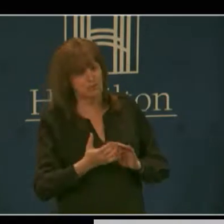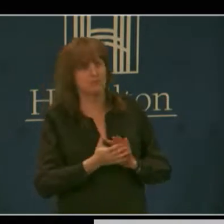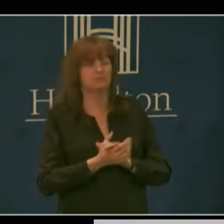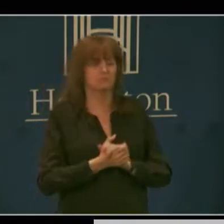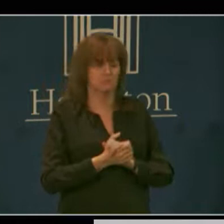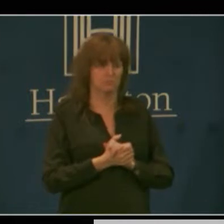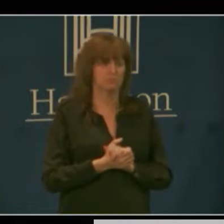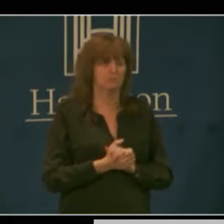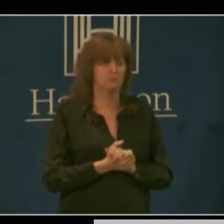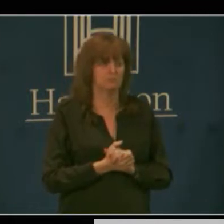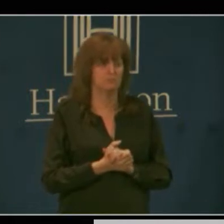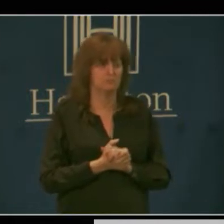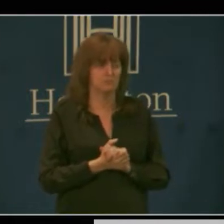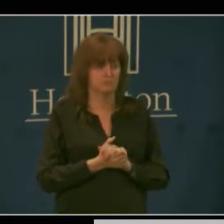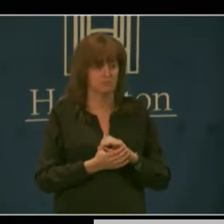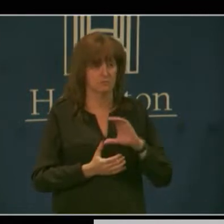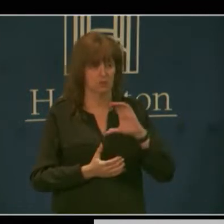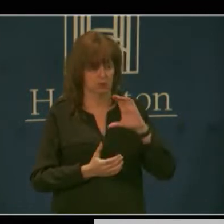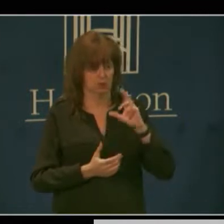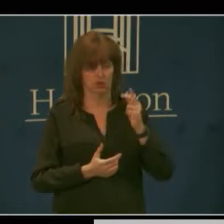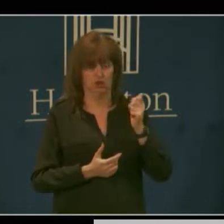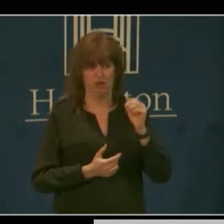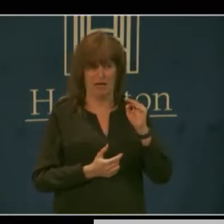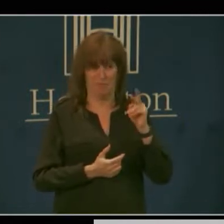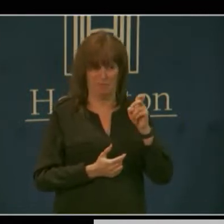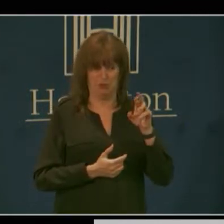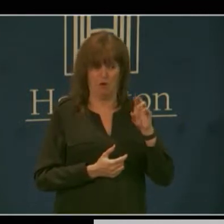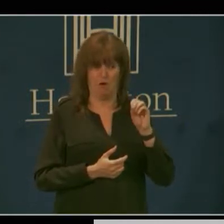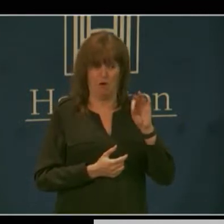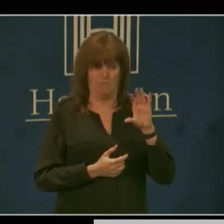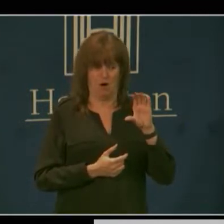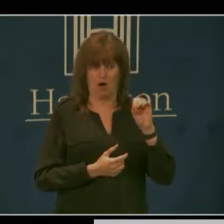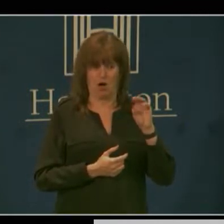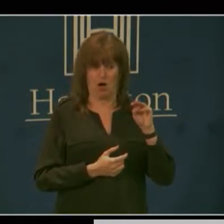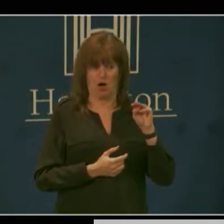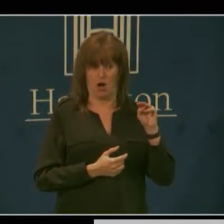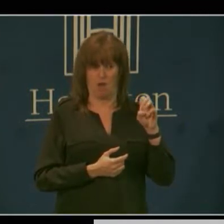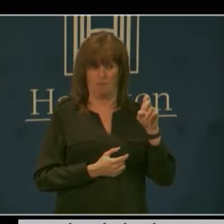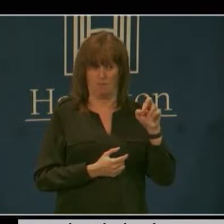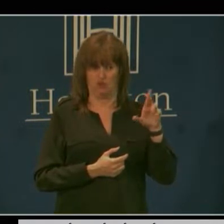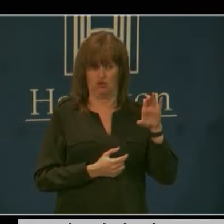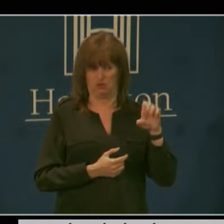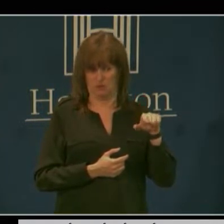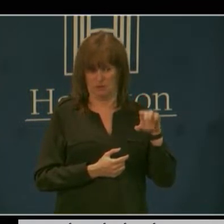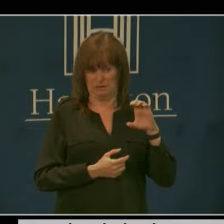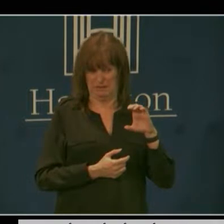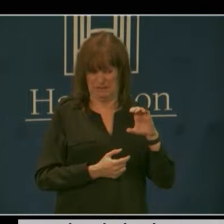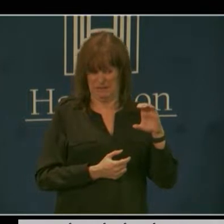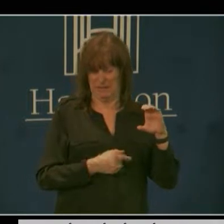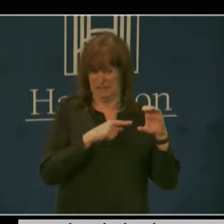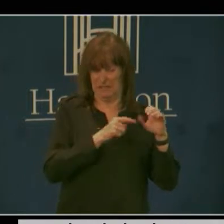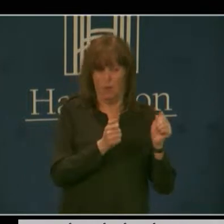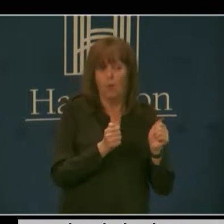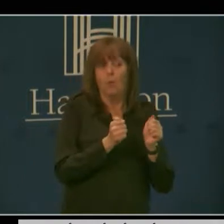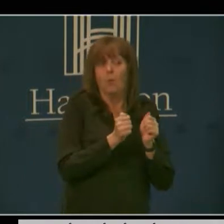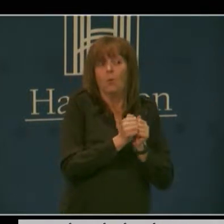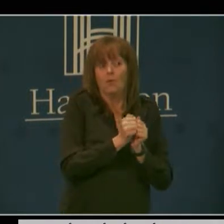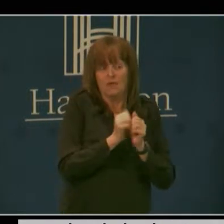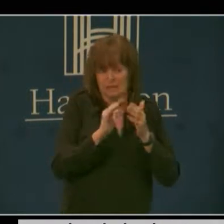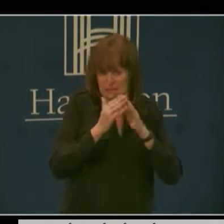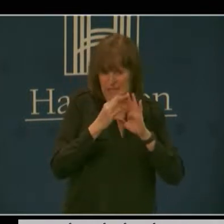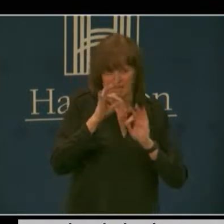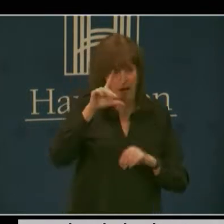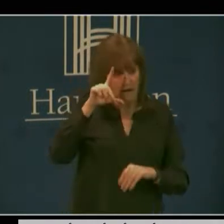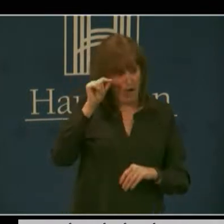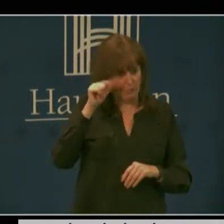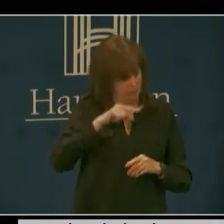Hamilton partnership. Three chambers of commerce and the city have come together with economic development to look at measures that can be taken to help